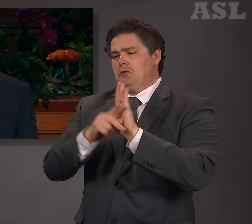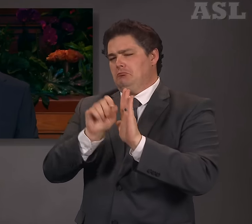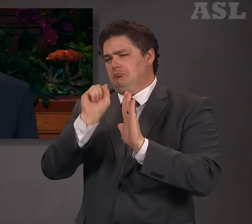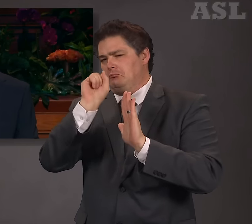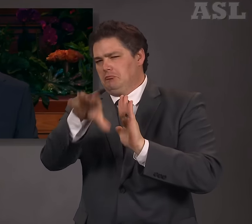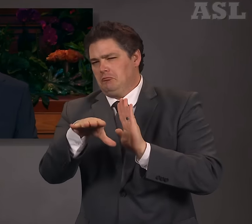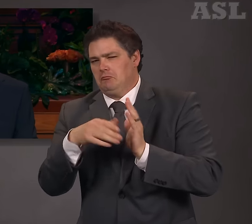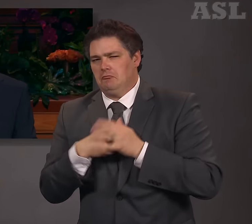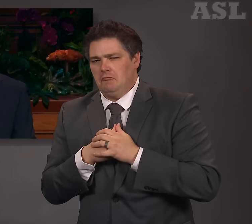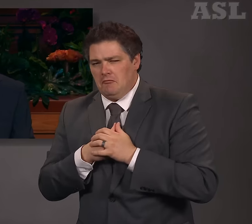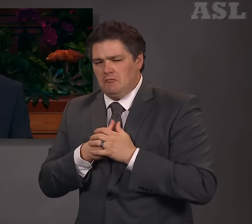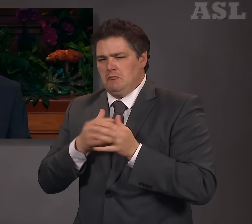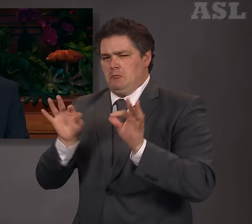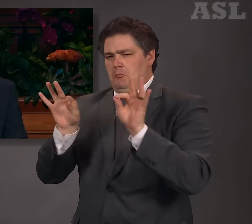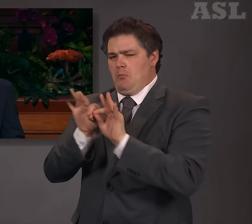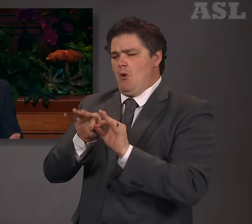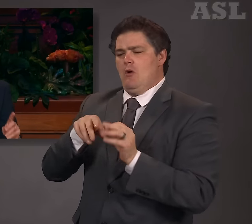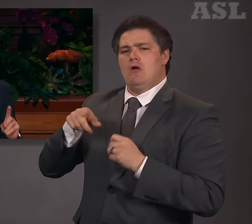him.